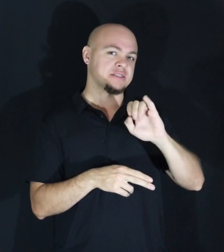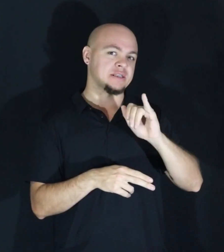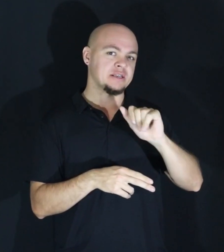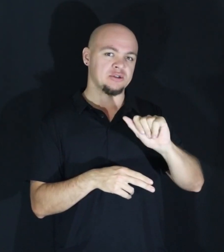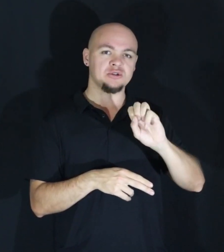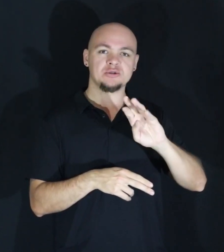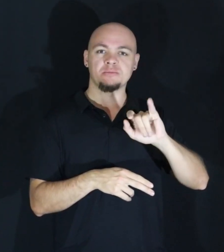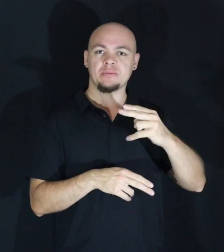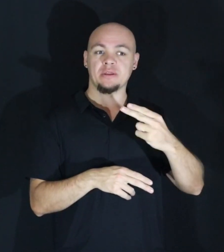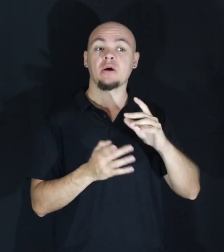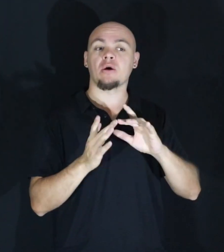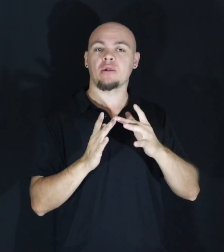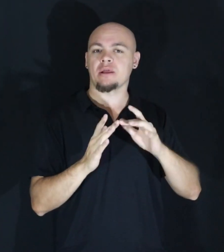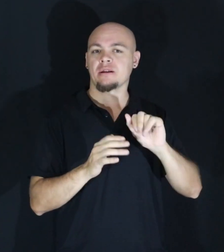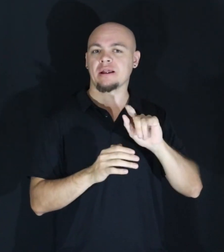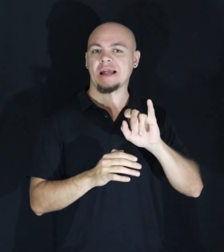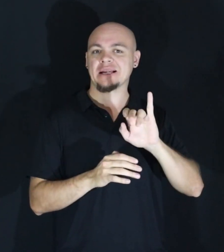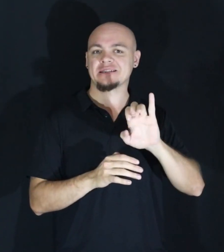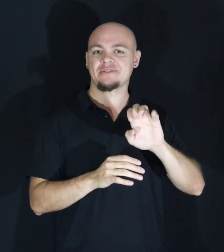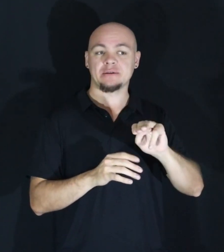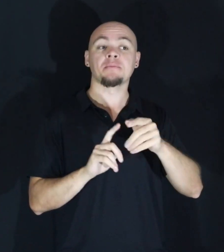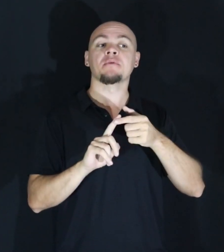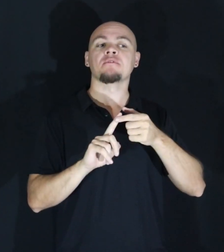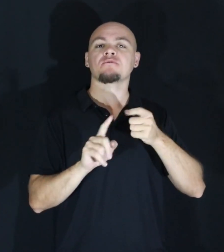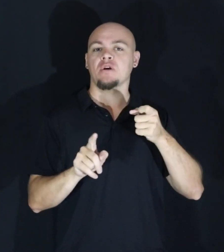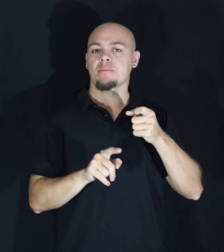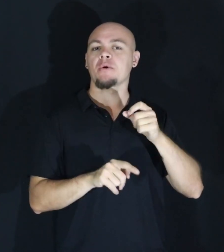digital activist from Oakland, California,